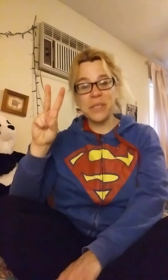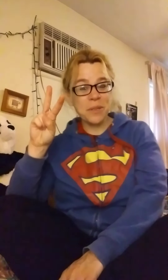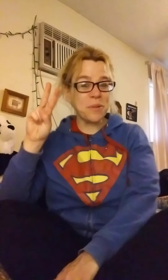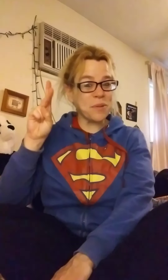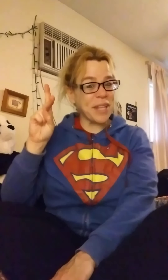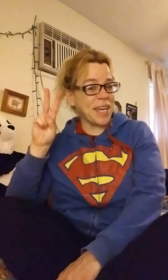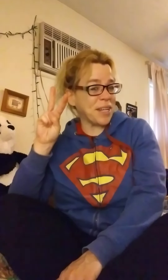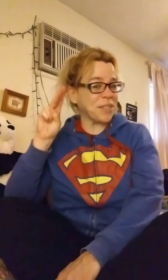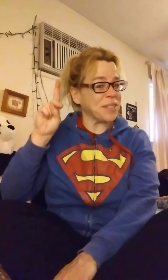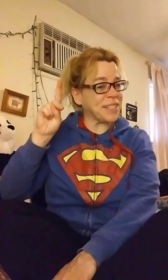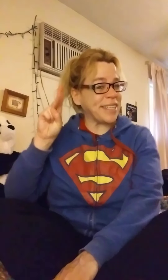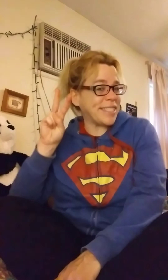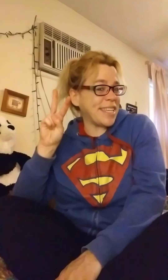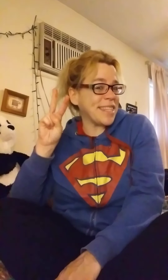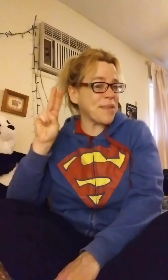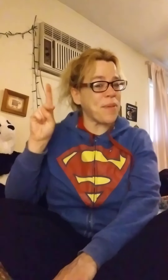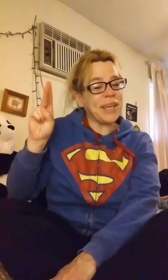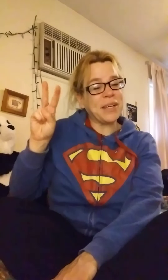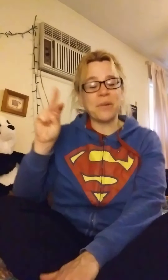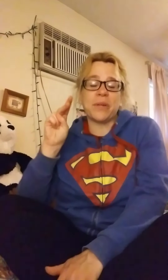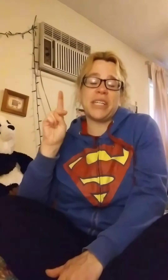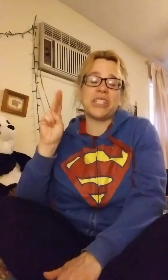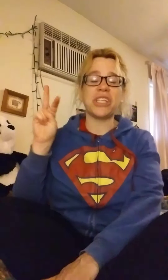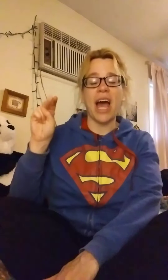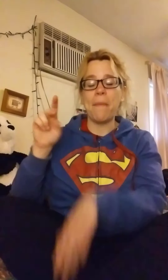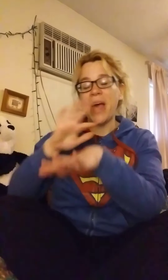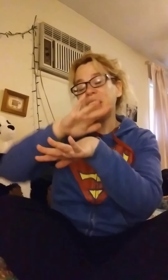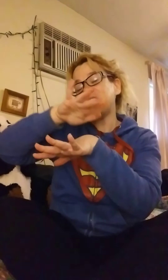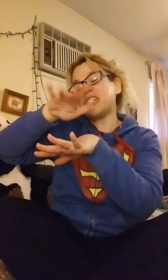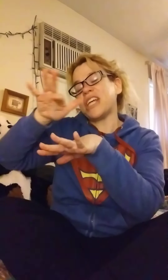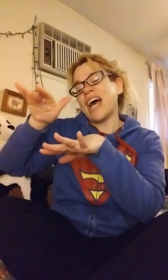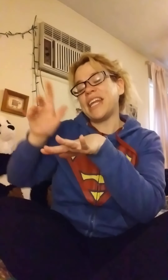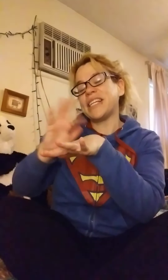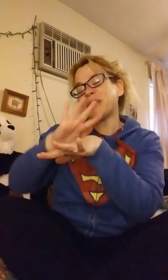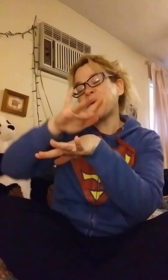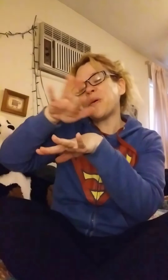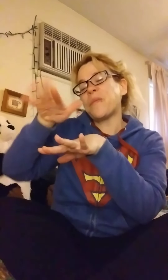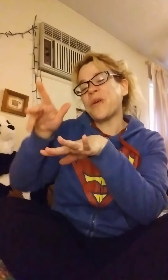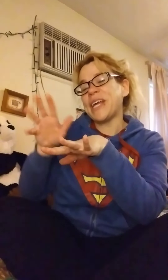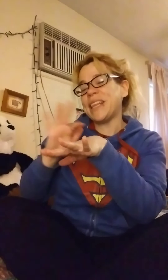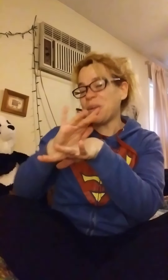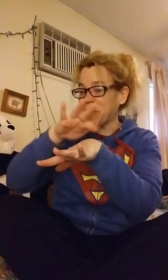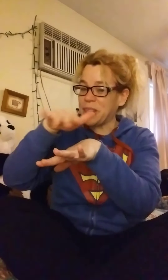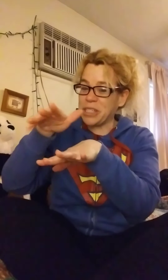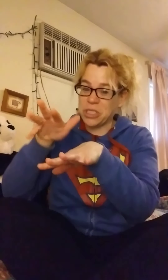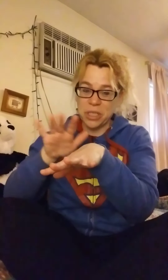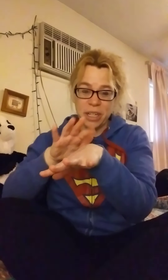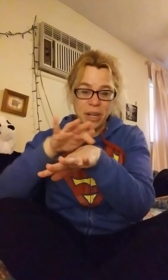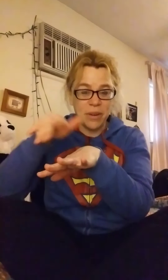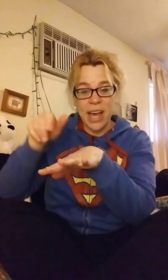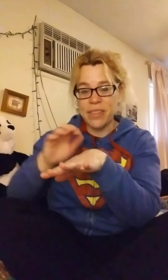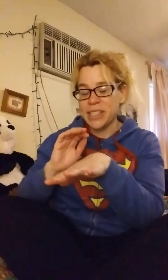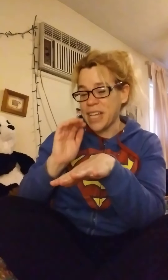1, 2, 2 little cookies in the bakery shop, shining so brightly with the sugar on the